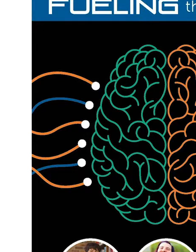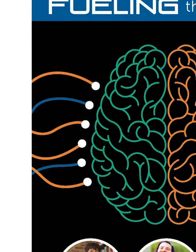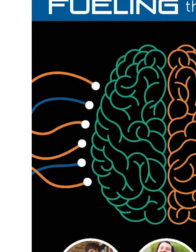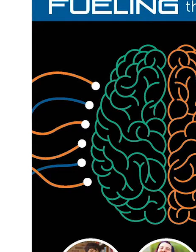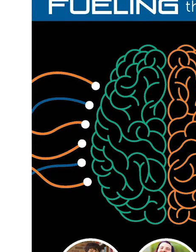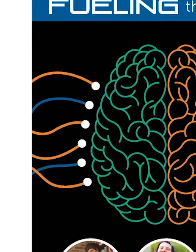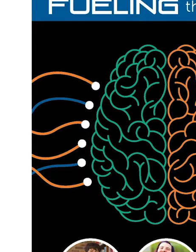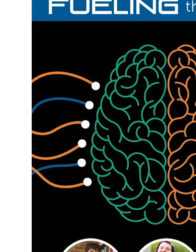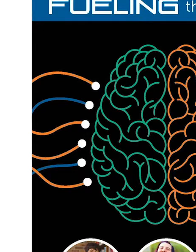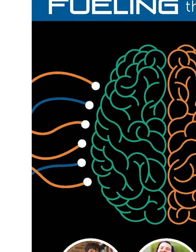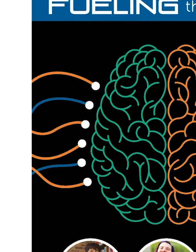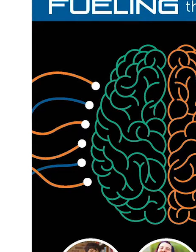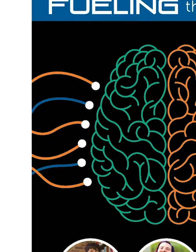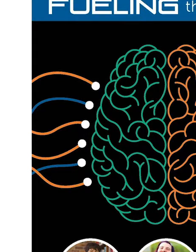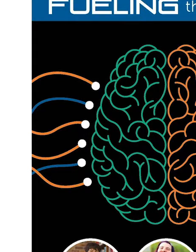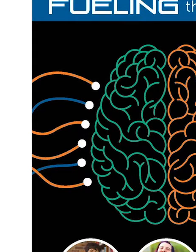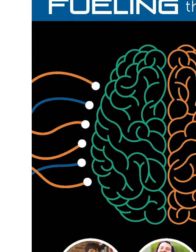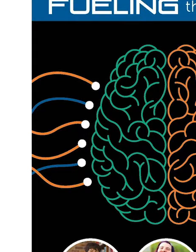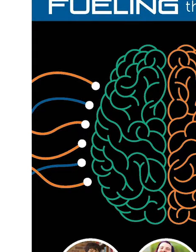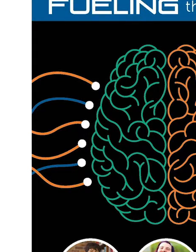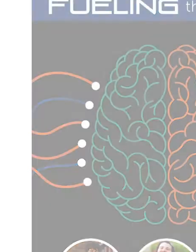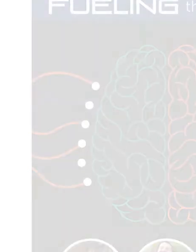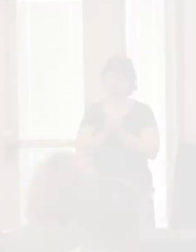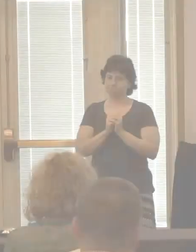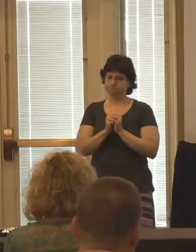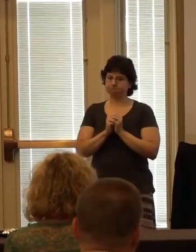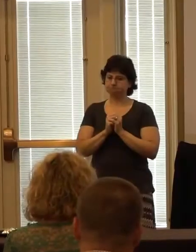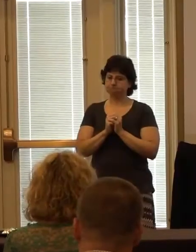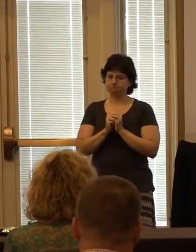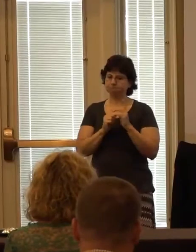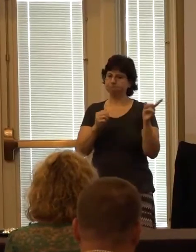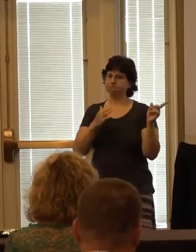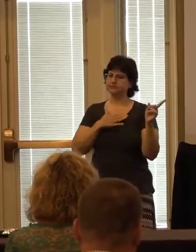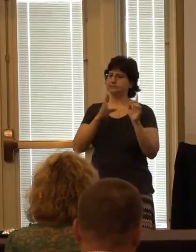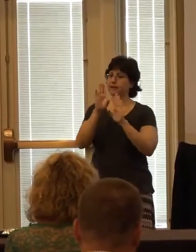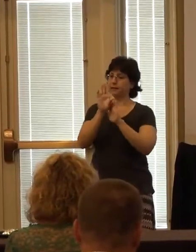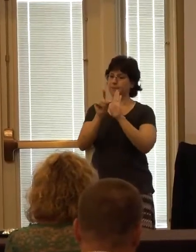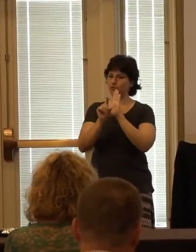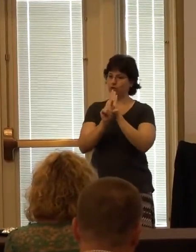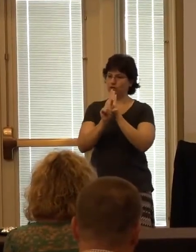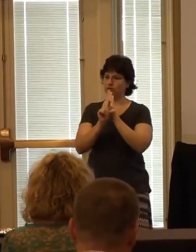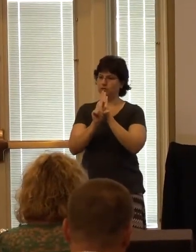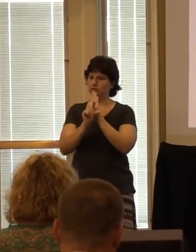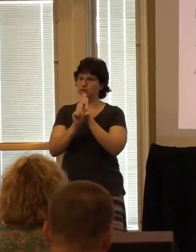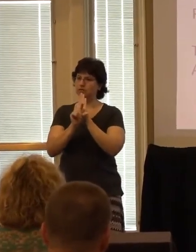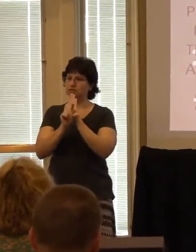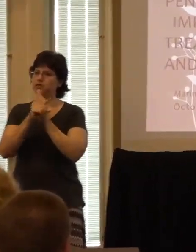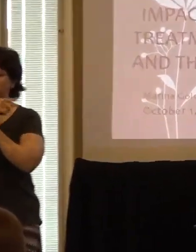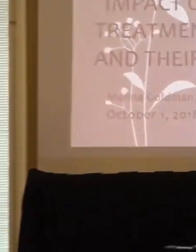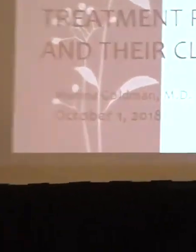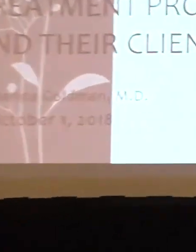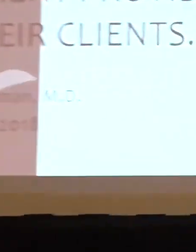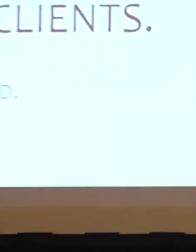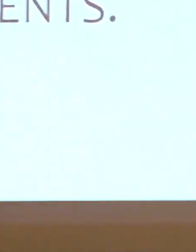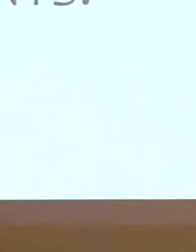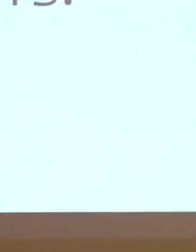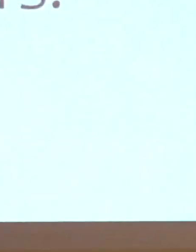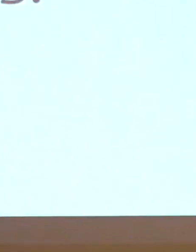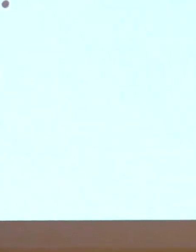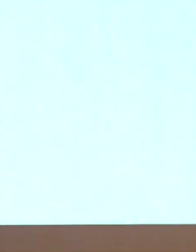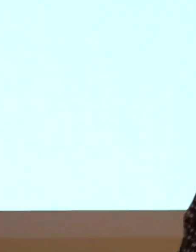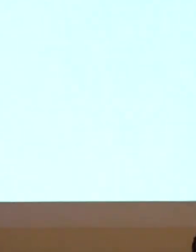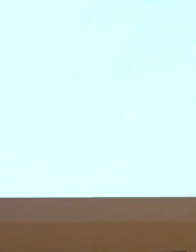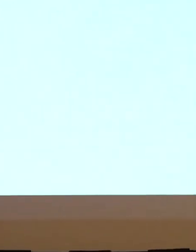I'm a practicing psychiatrist, and my background is in addiction